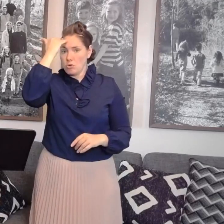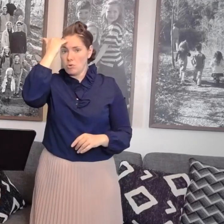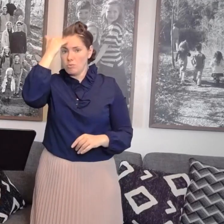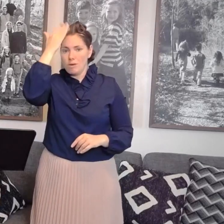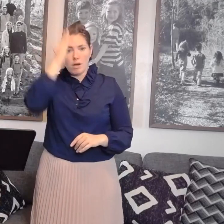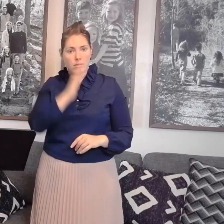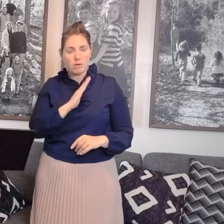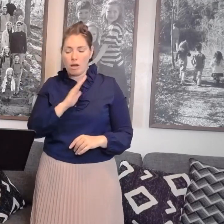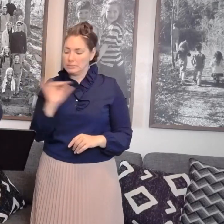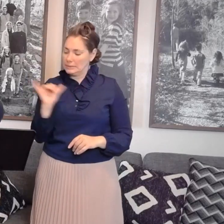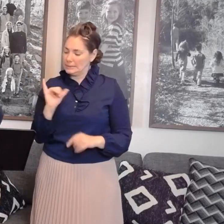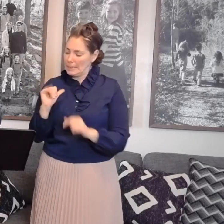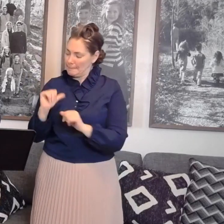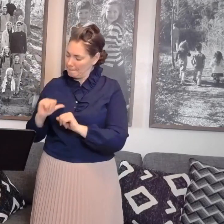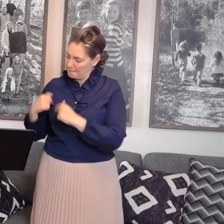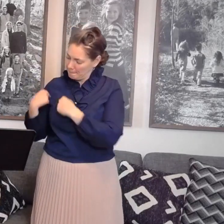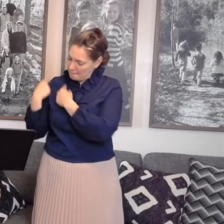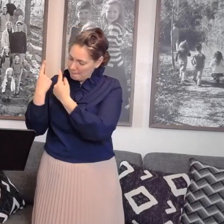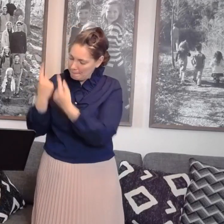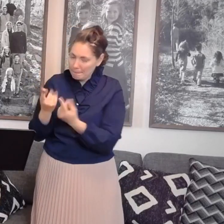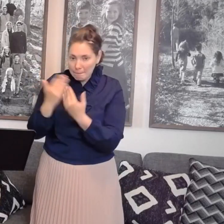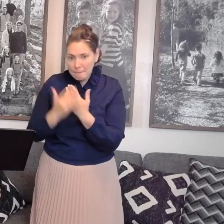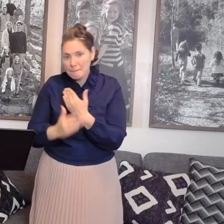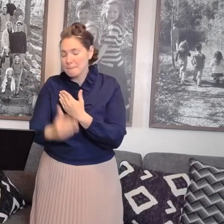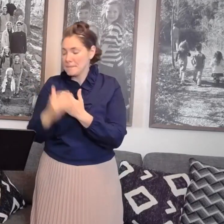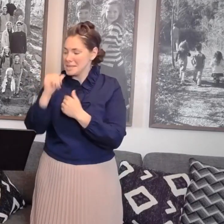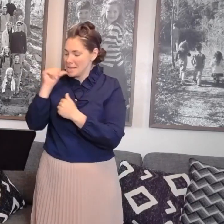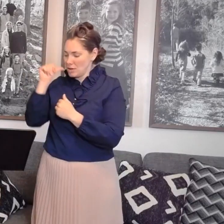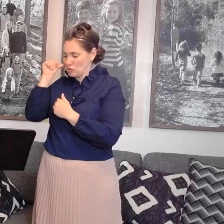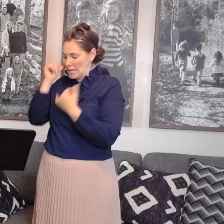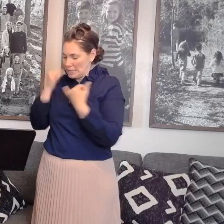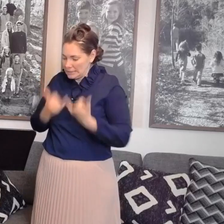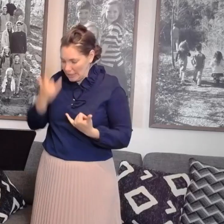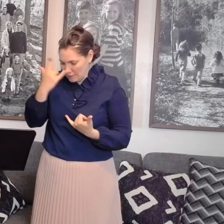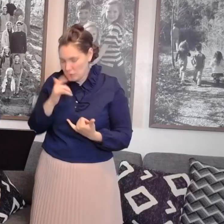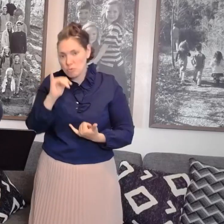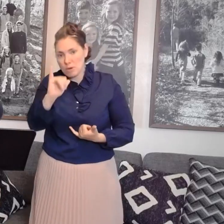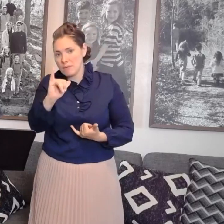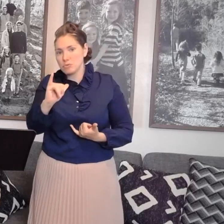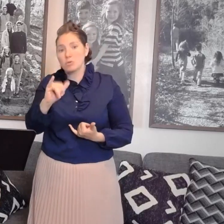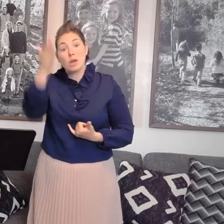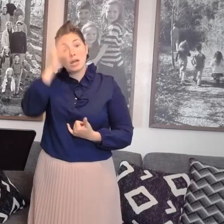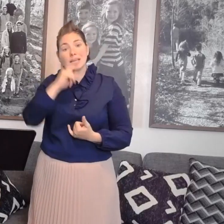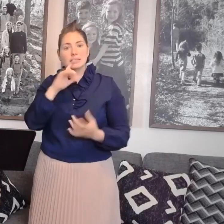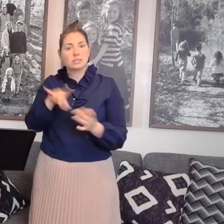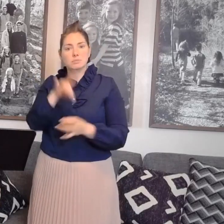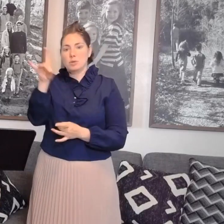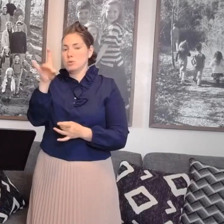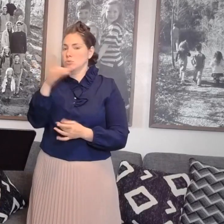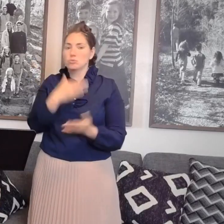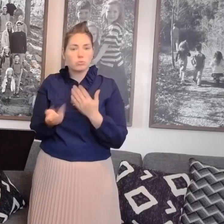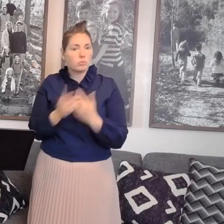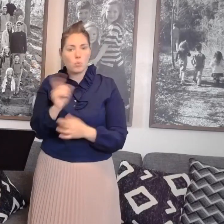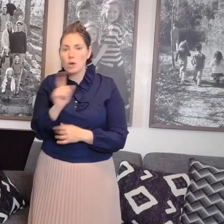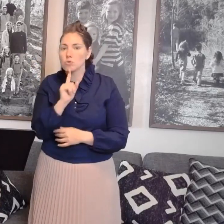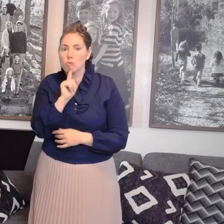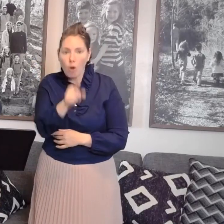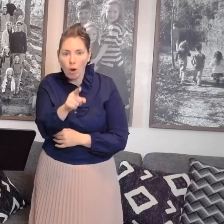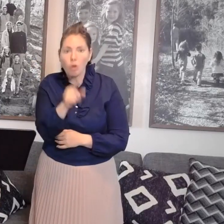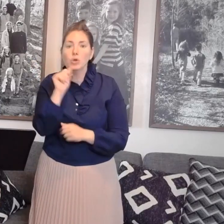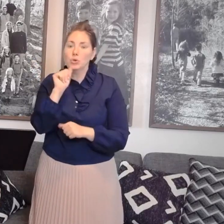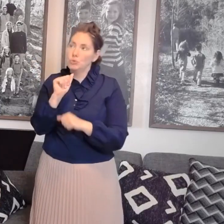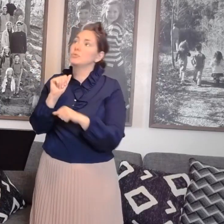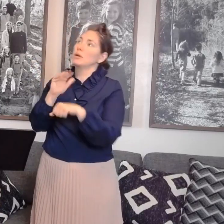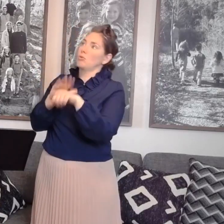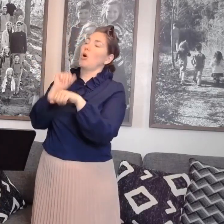is the same yesterday, today, and forever. He is a spirit. No matter where you're at, you can call on him. No matter